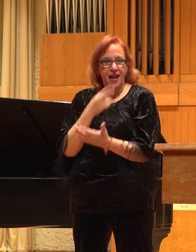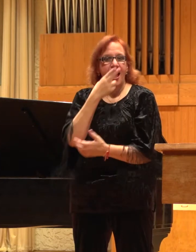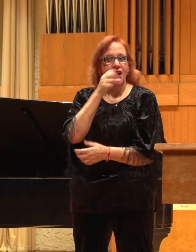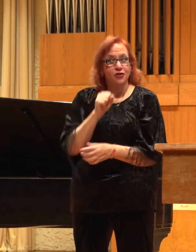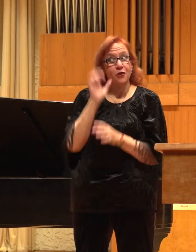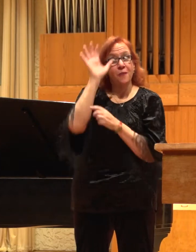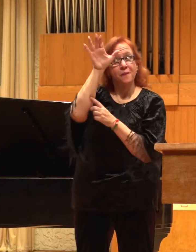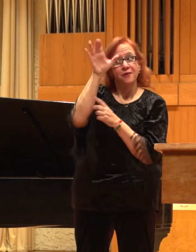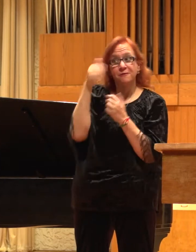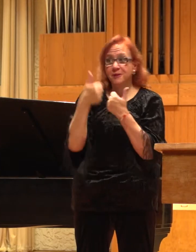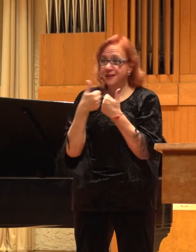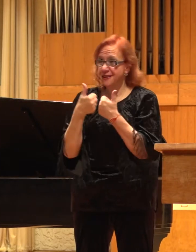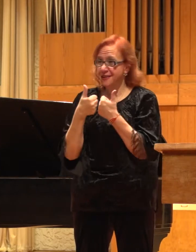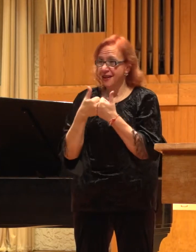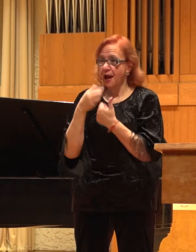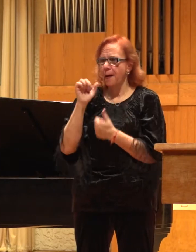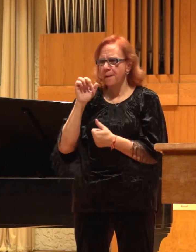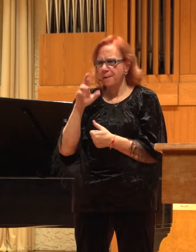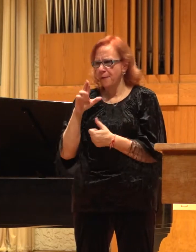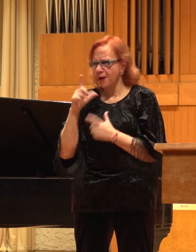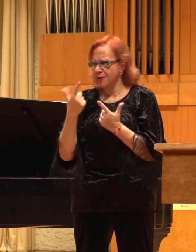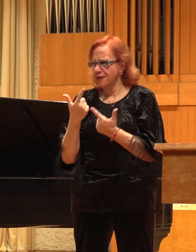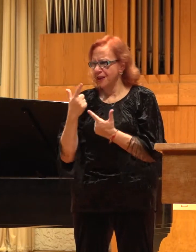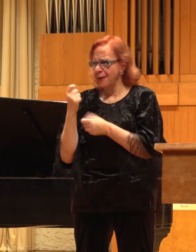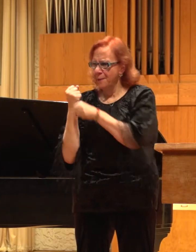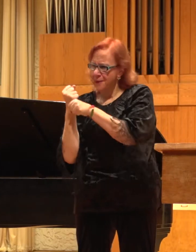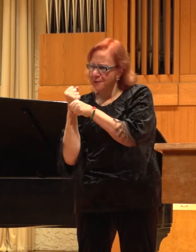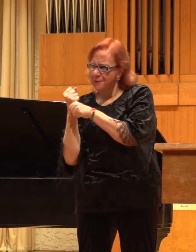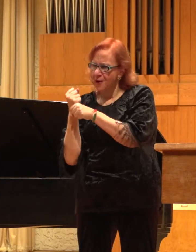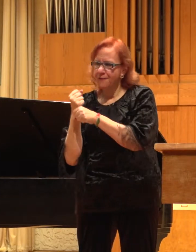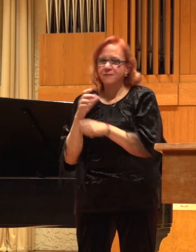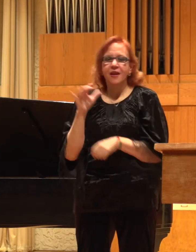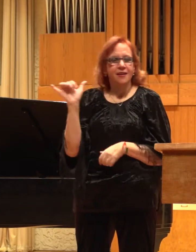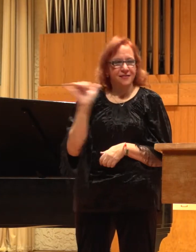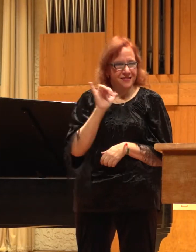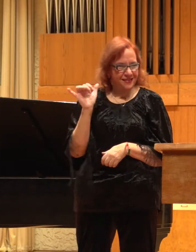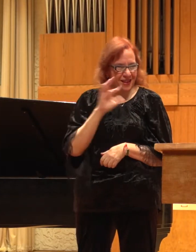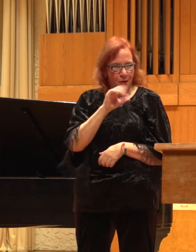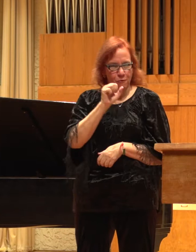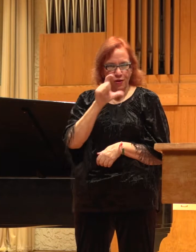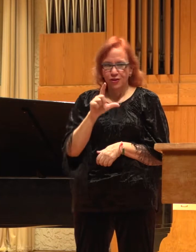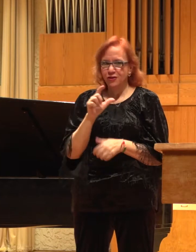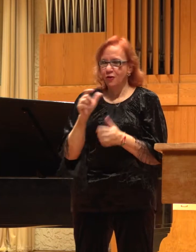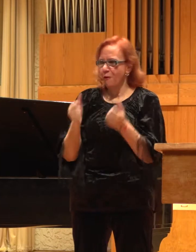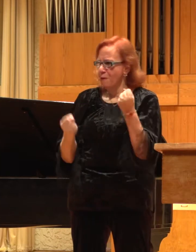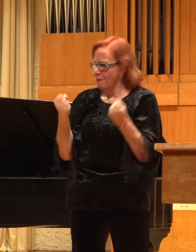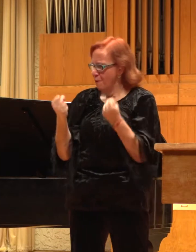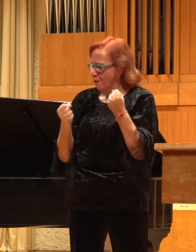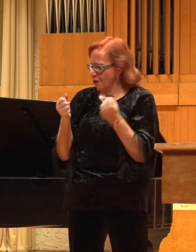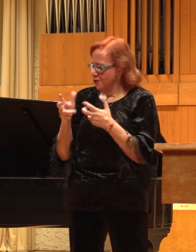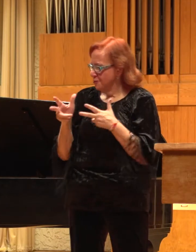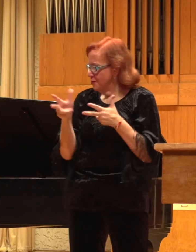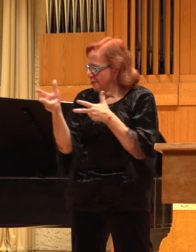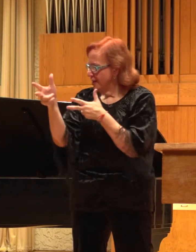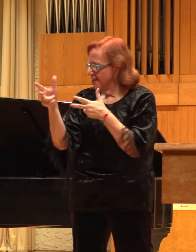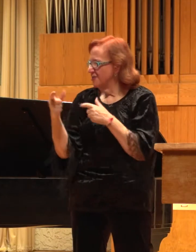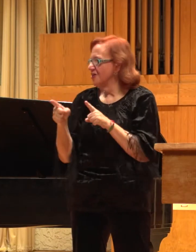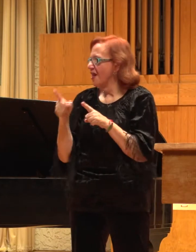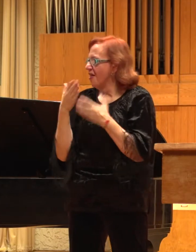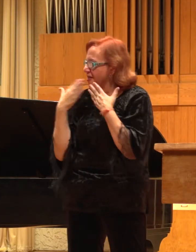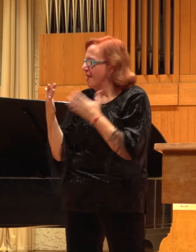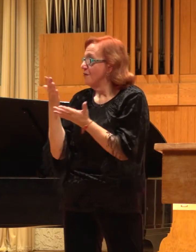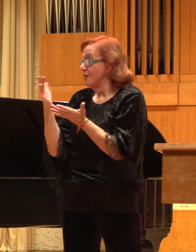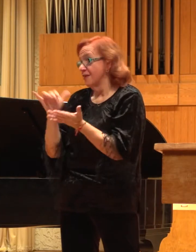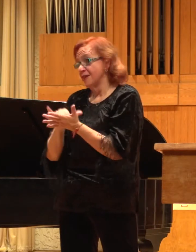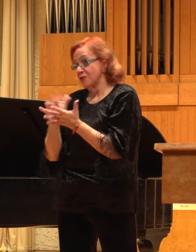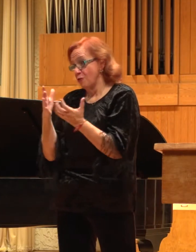school basketball games, minor league baseball games, and even Bristol Motor Speedway. Although she is very thankful that you want